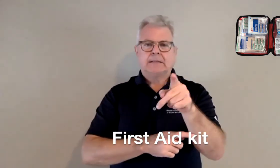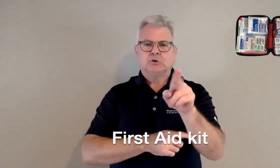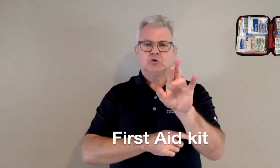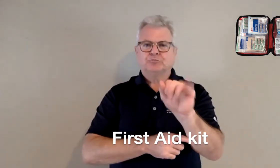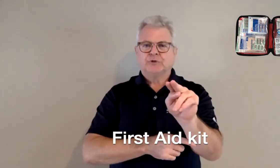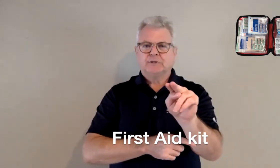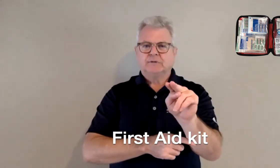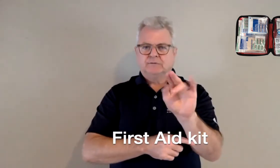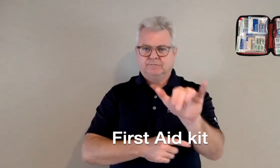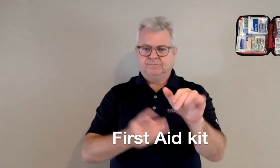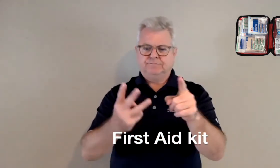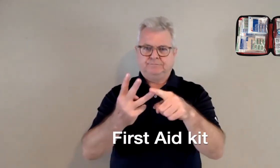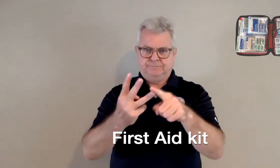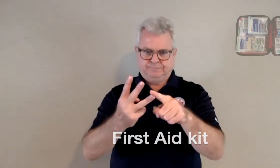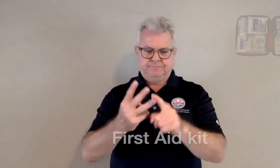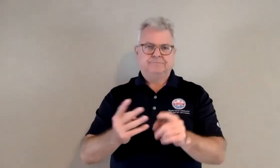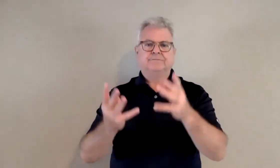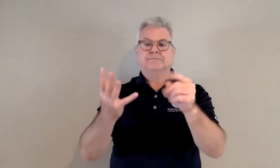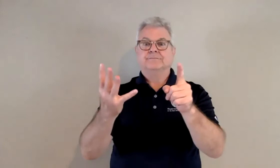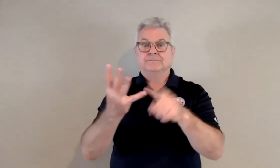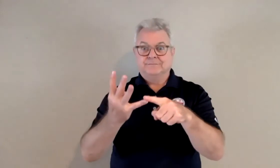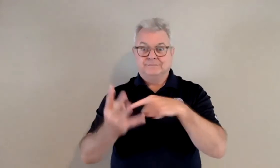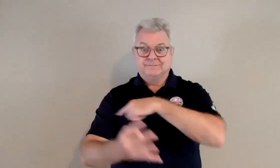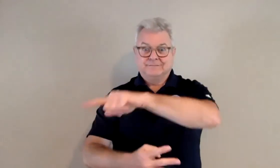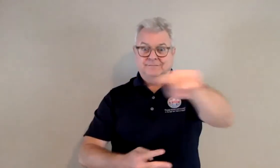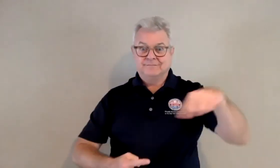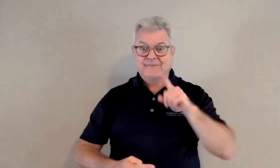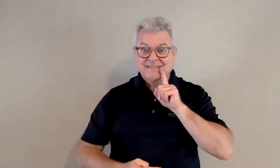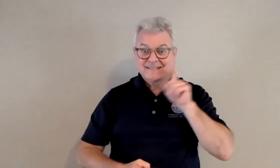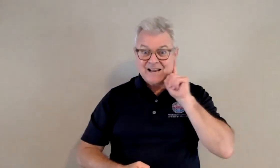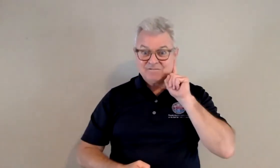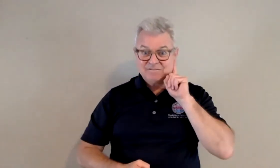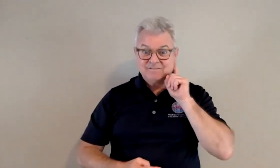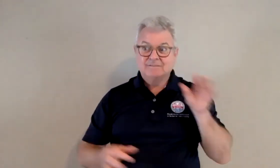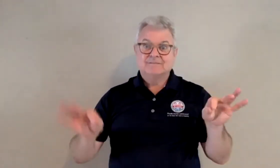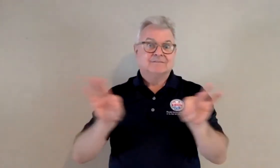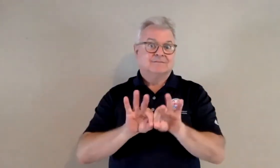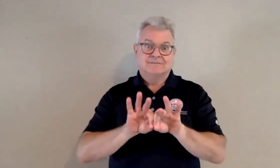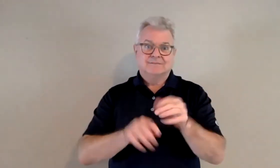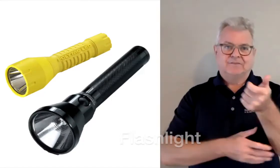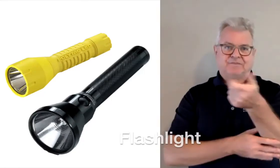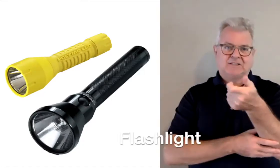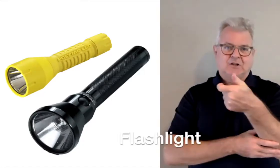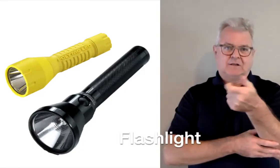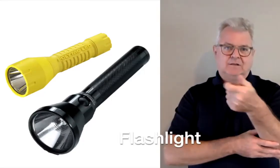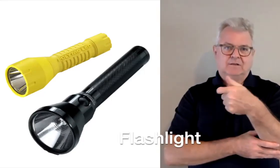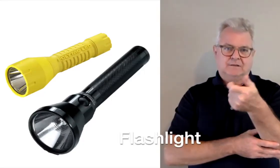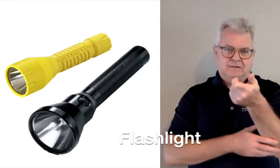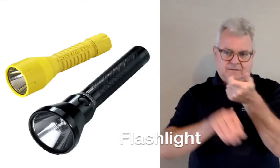feeling anxious or have headaches, aspirin on hand. And if, of course, there are deaf people